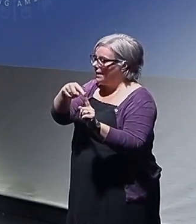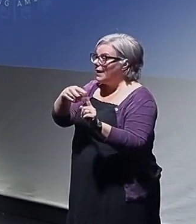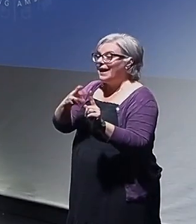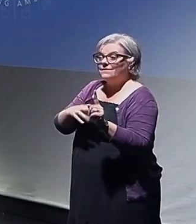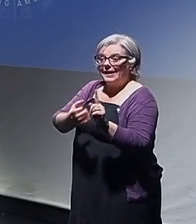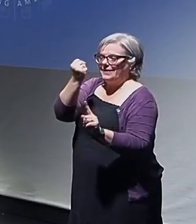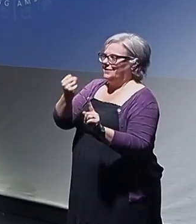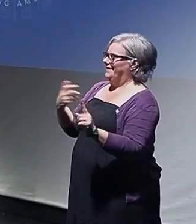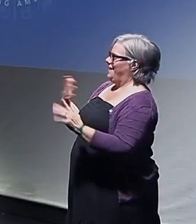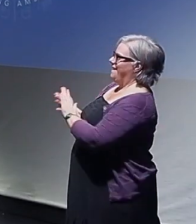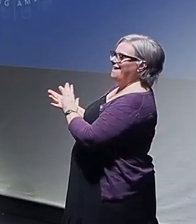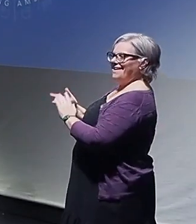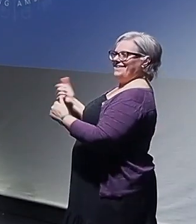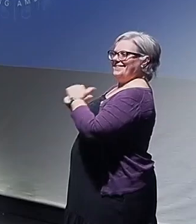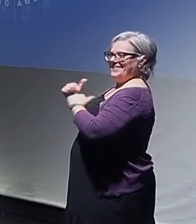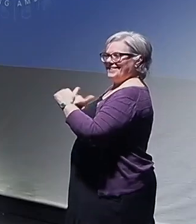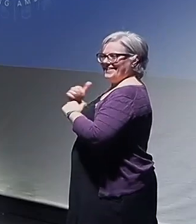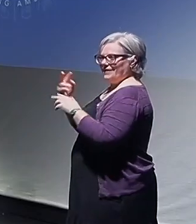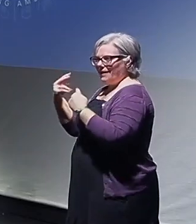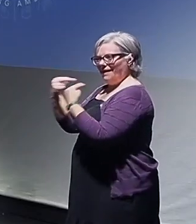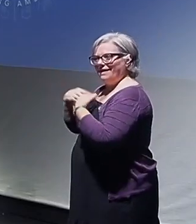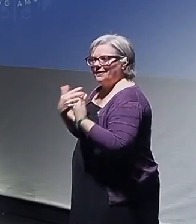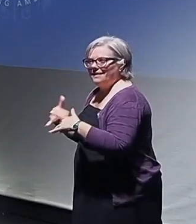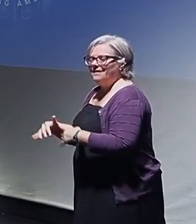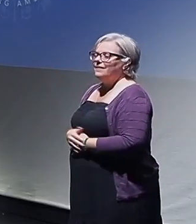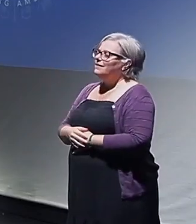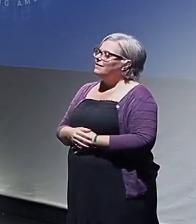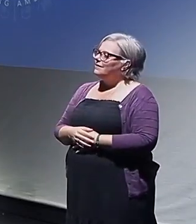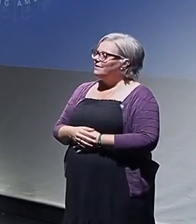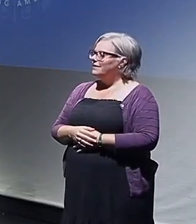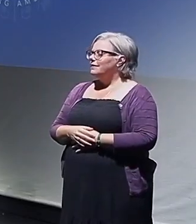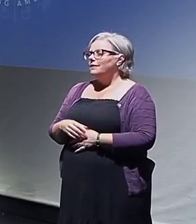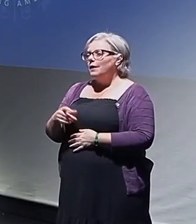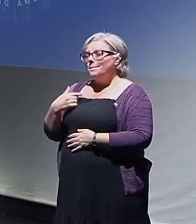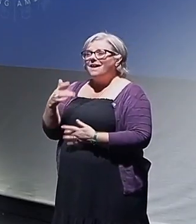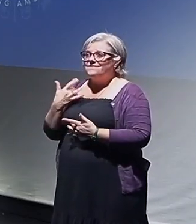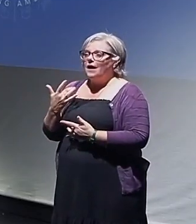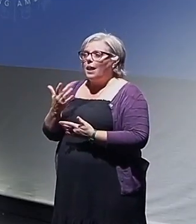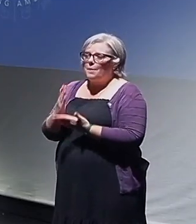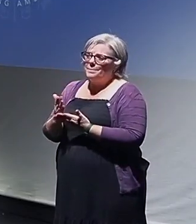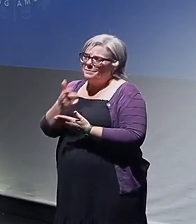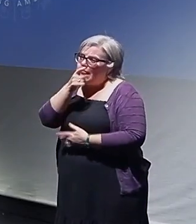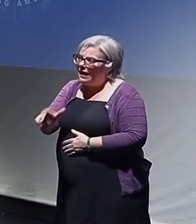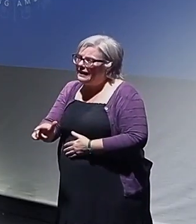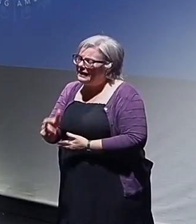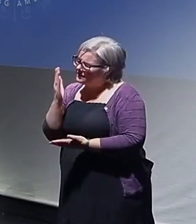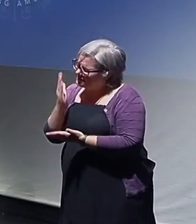like, wow, you've made it. I think I've just been incredibly